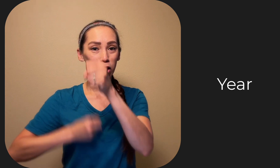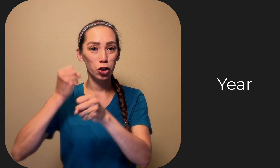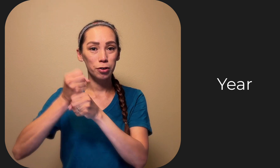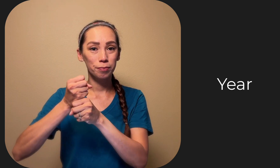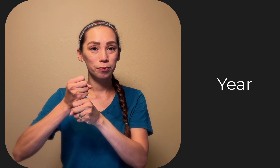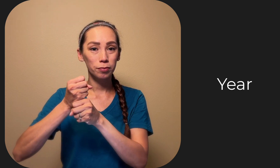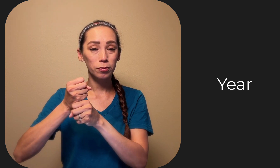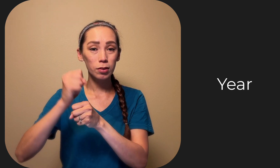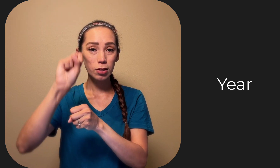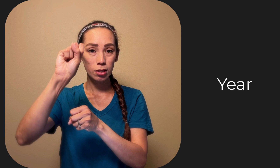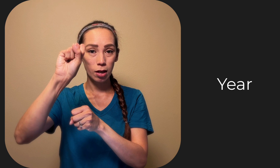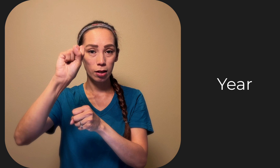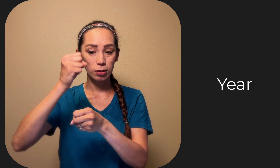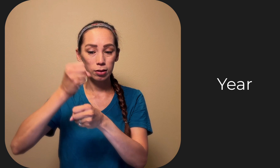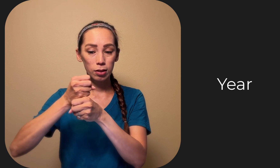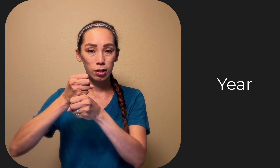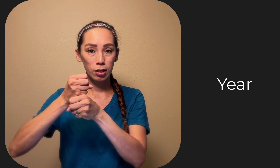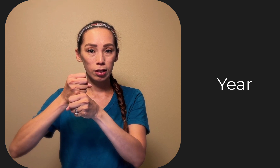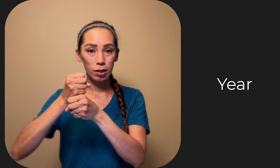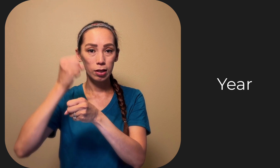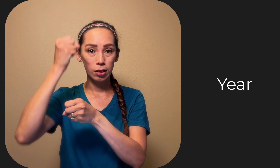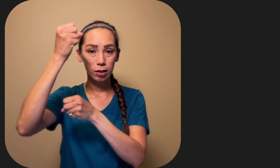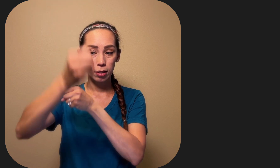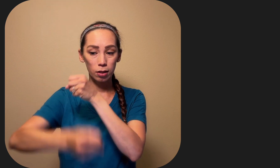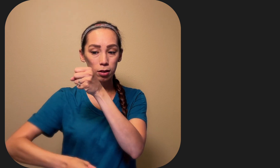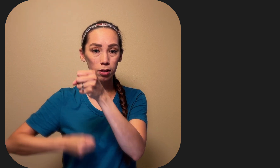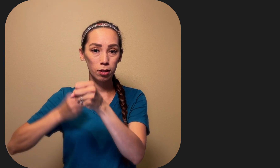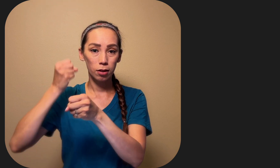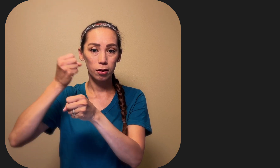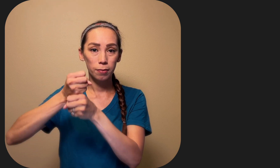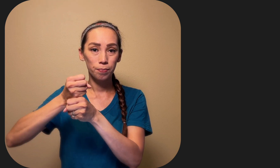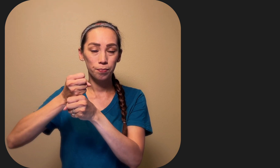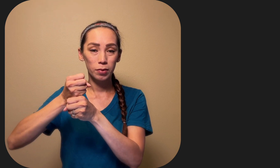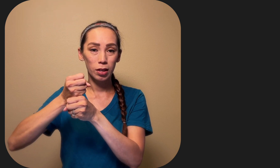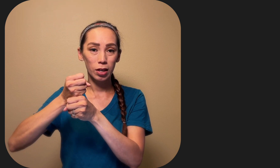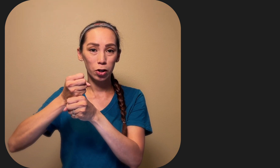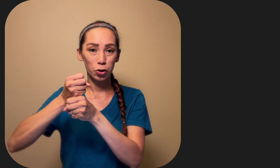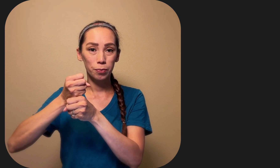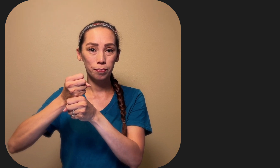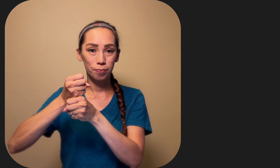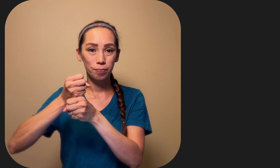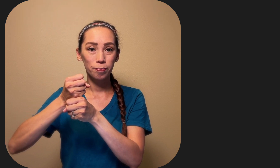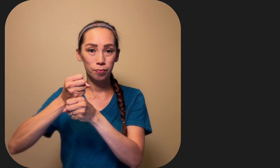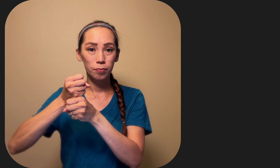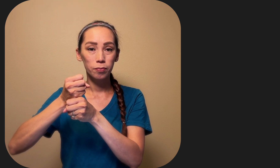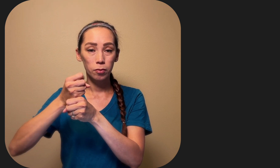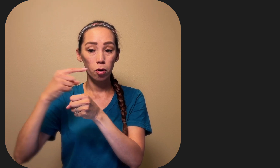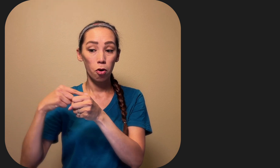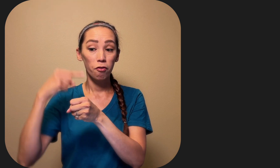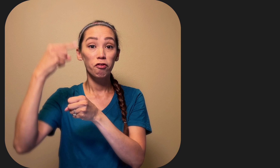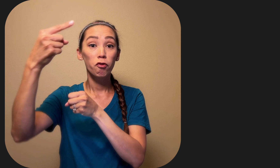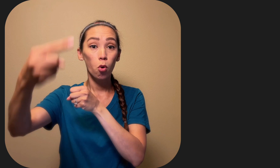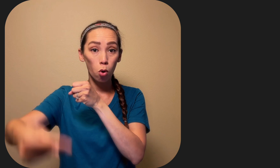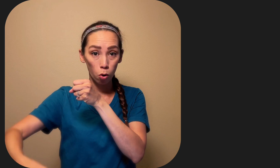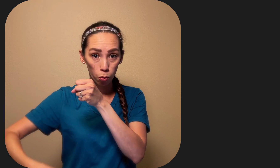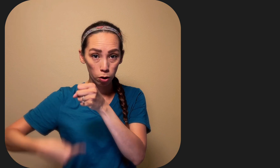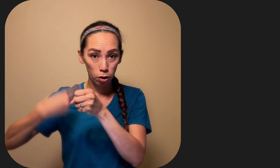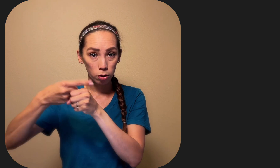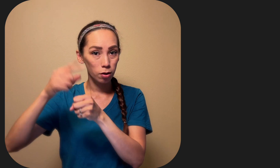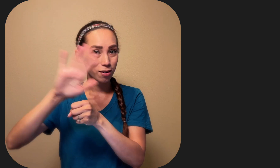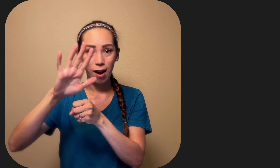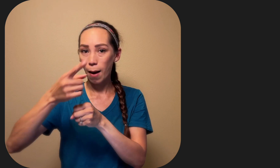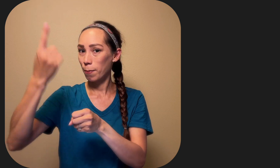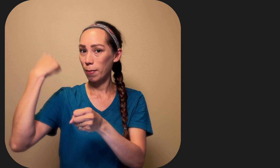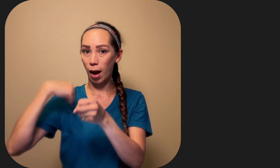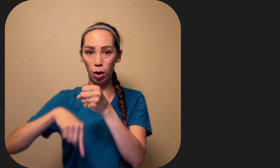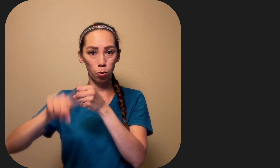Next is year. You would take your S and you would do this circular motion forward,